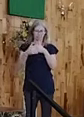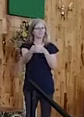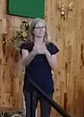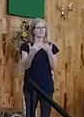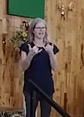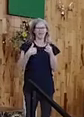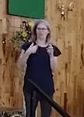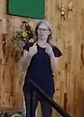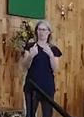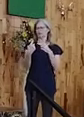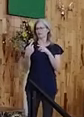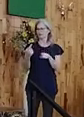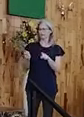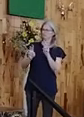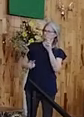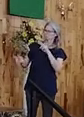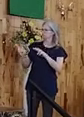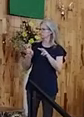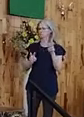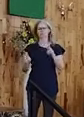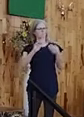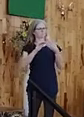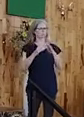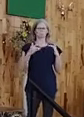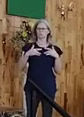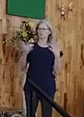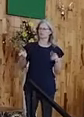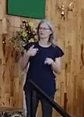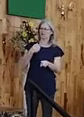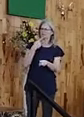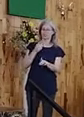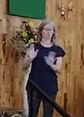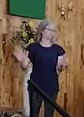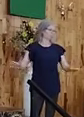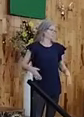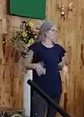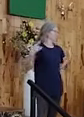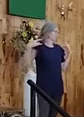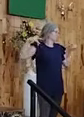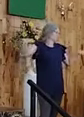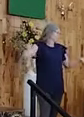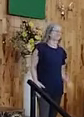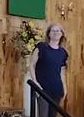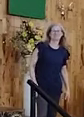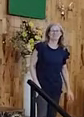everything going on in my community, among the community members, and say, not my problem.